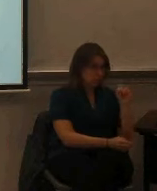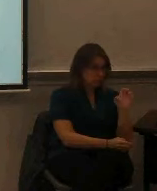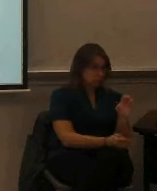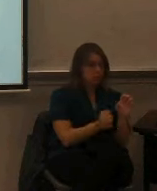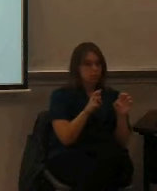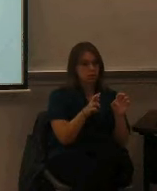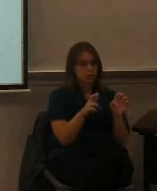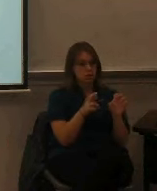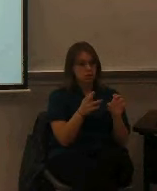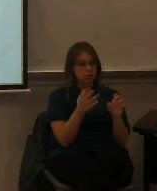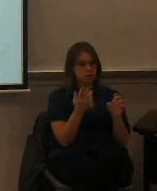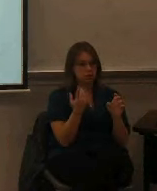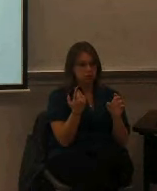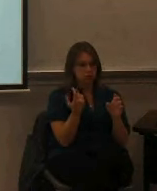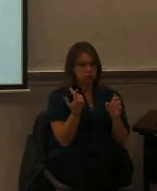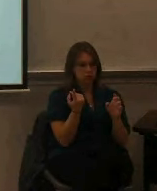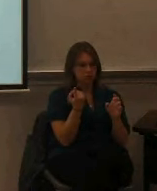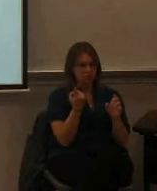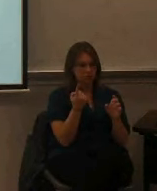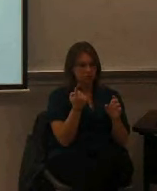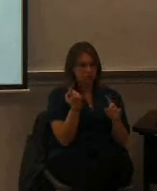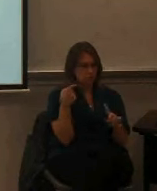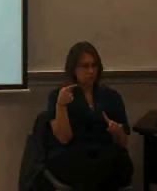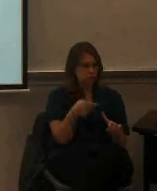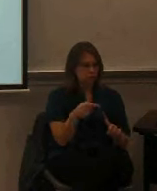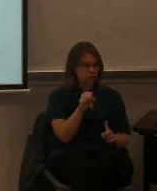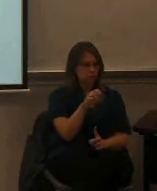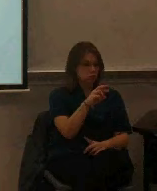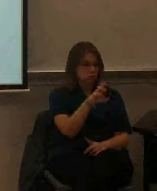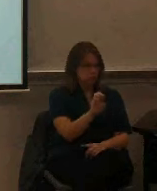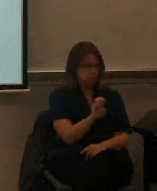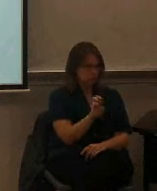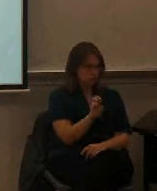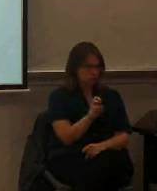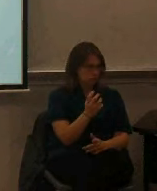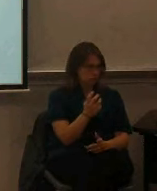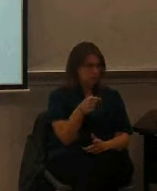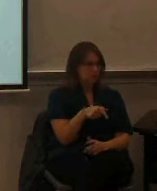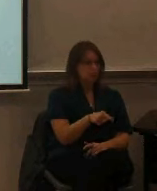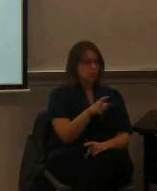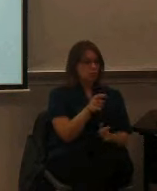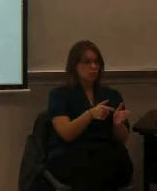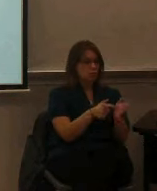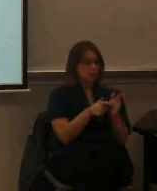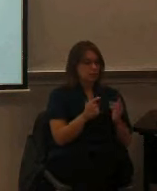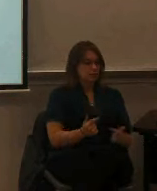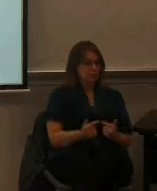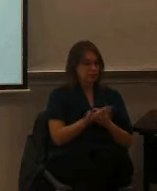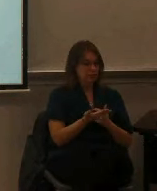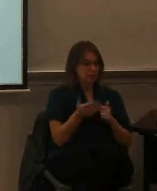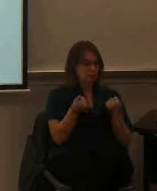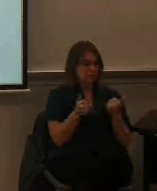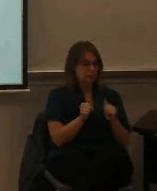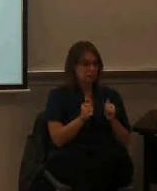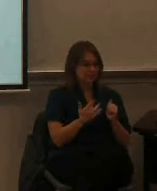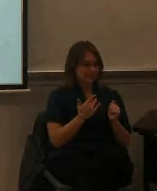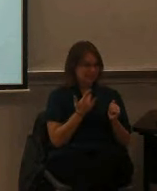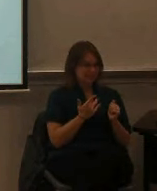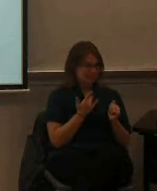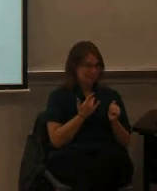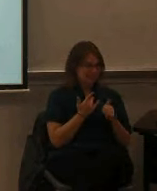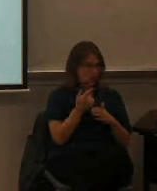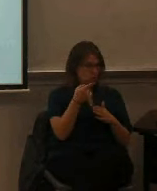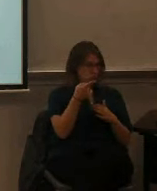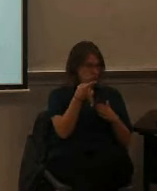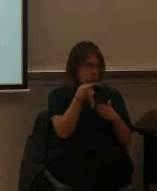or just a point source. This essentially just requires organisms to be able to sense